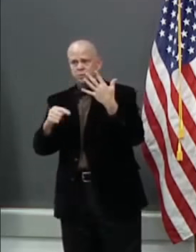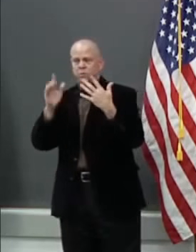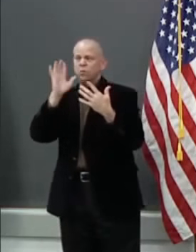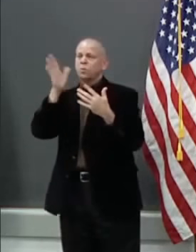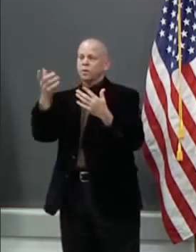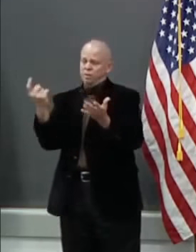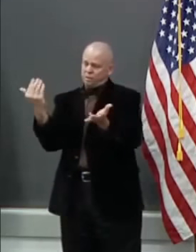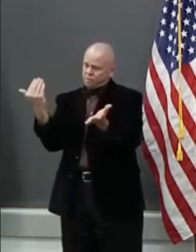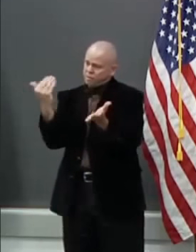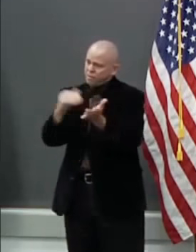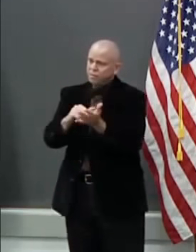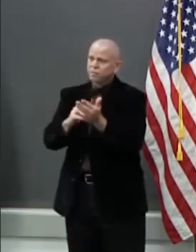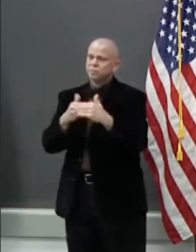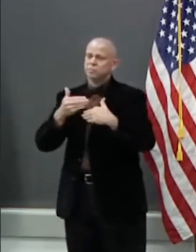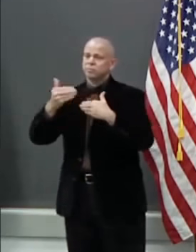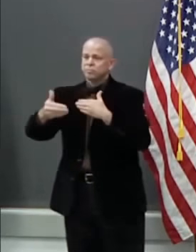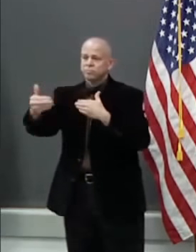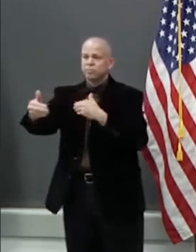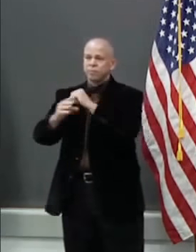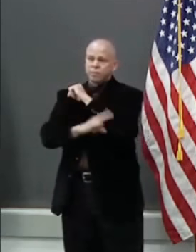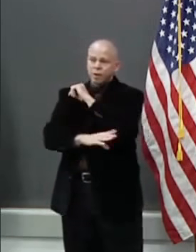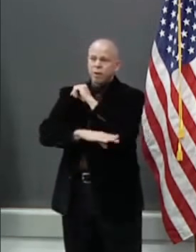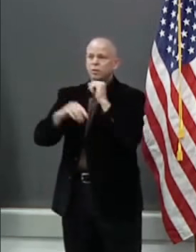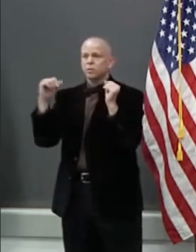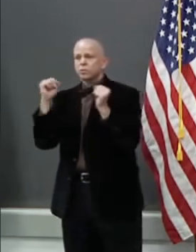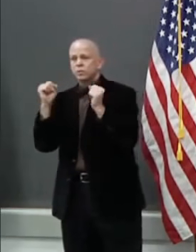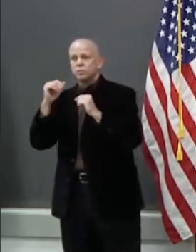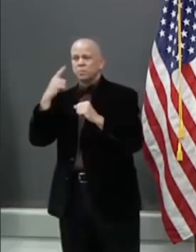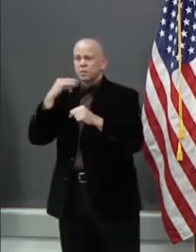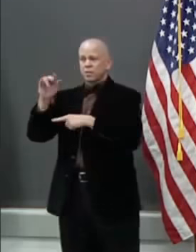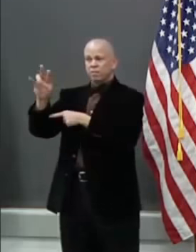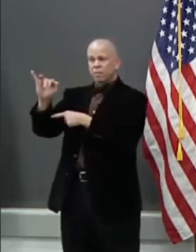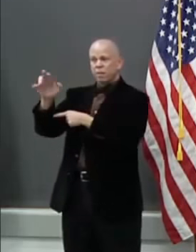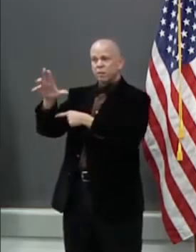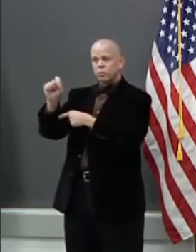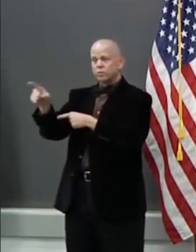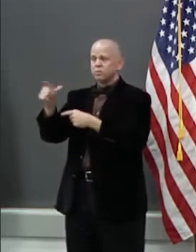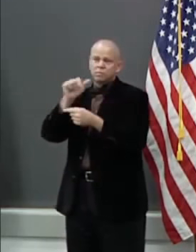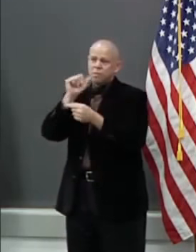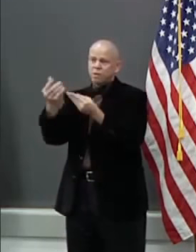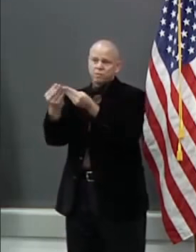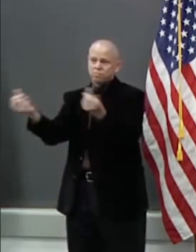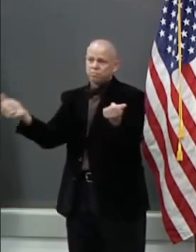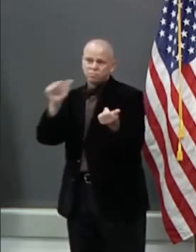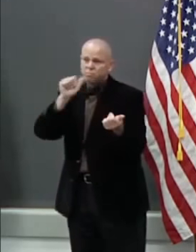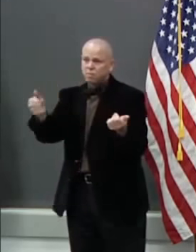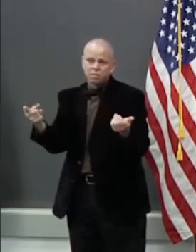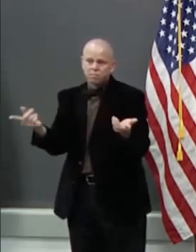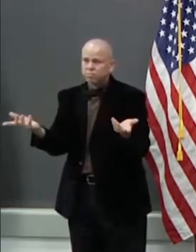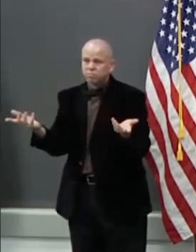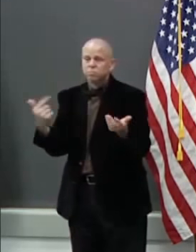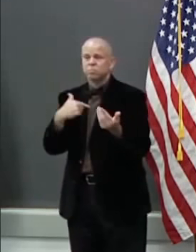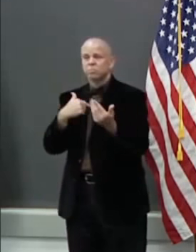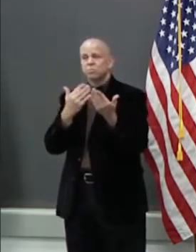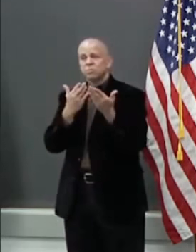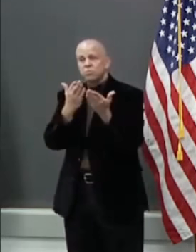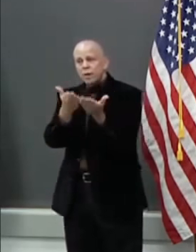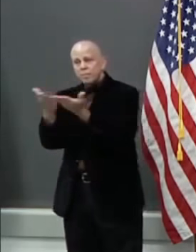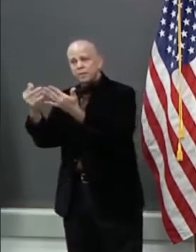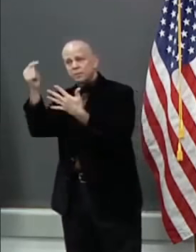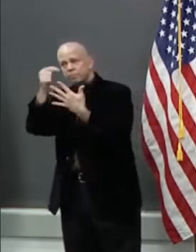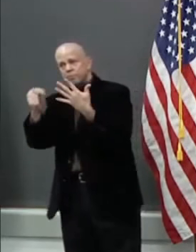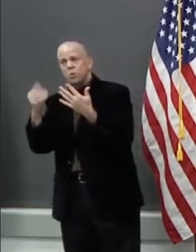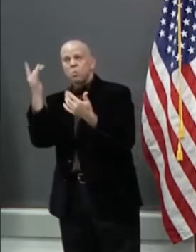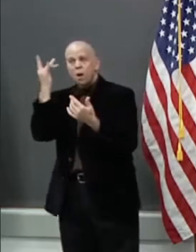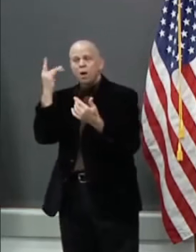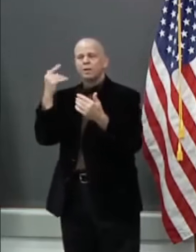the rest of the fall and the winter, because the virus isn't going away. So we make these recommendations to try and really limit some of the